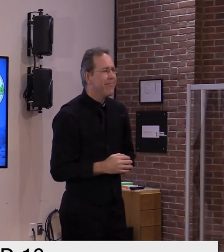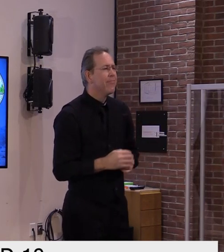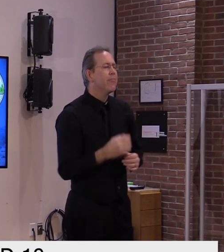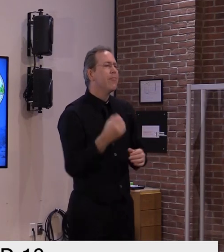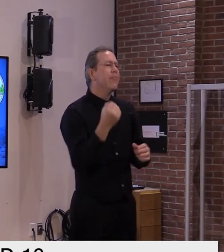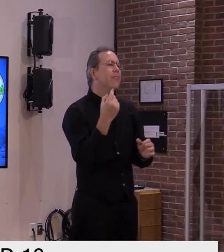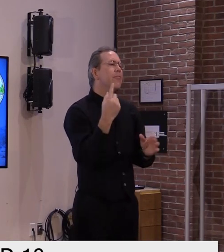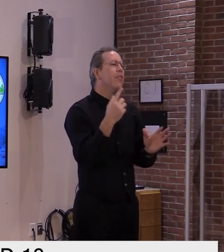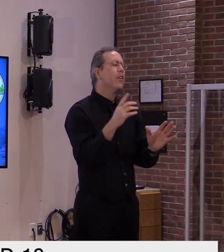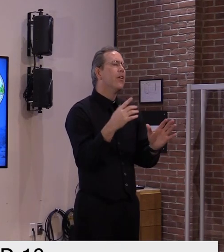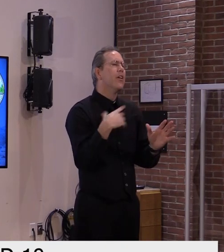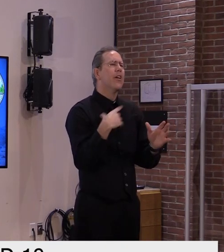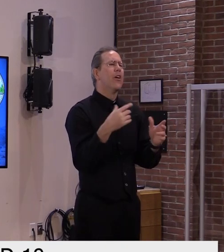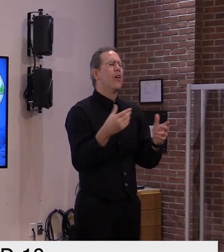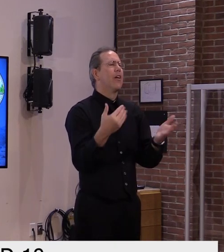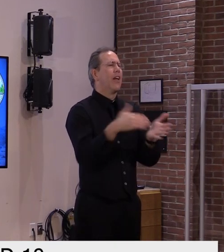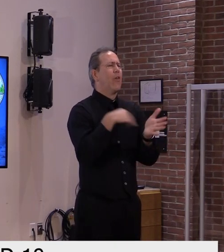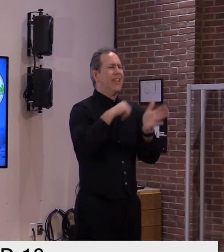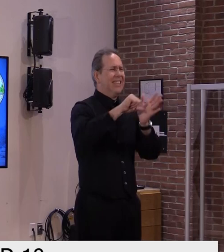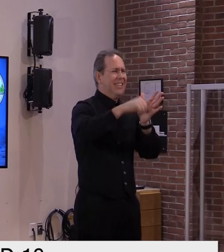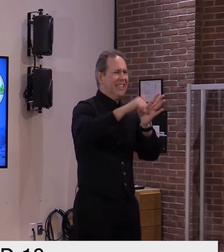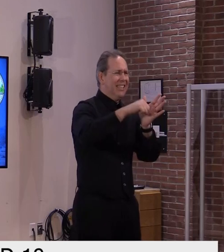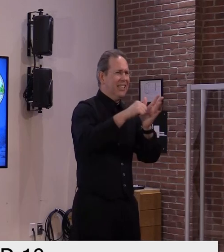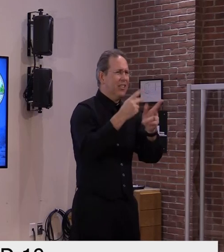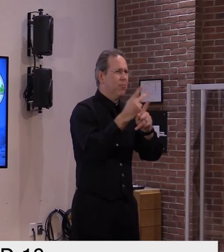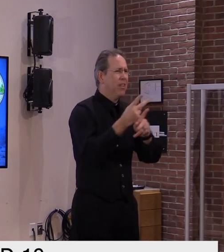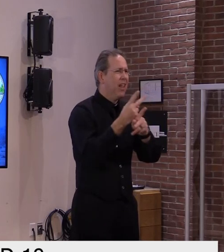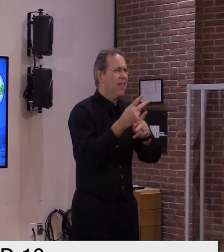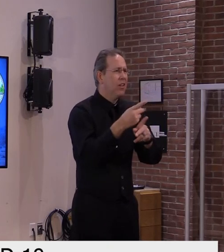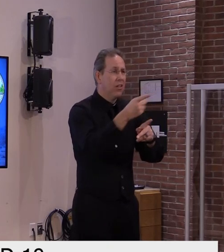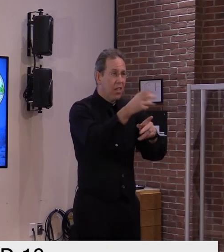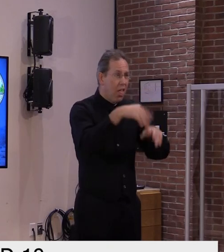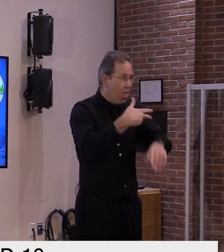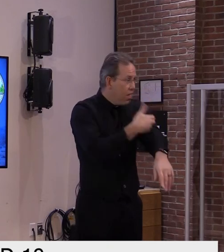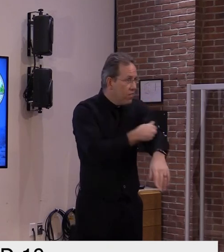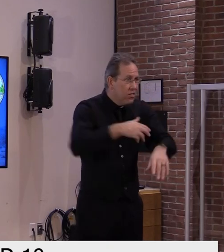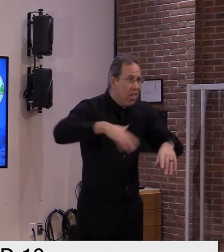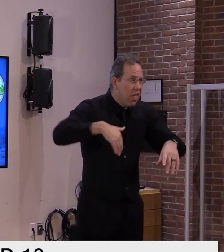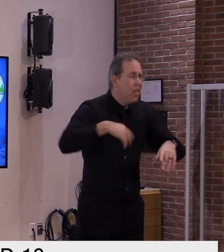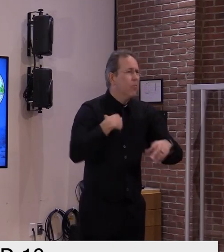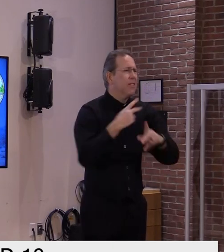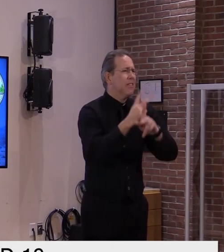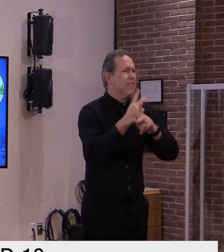spreading as we wait for the vaccine to become available to more and more Vermonters.